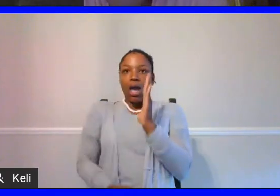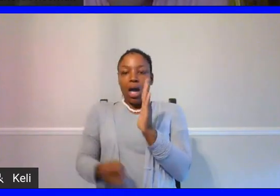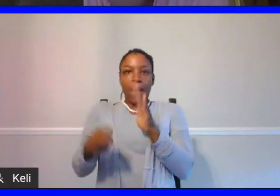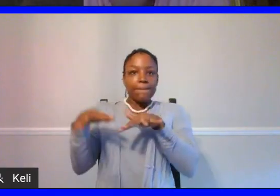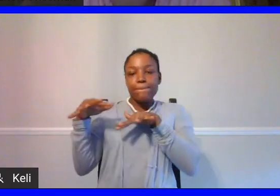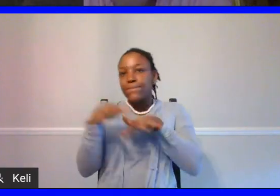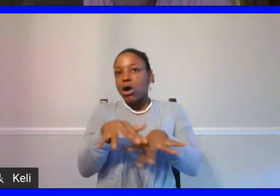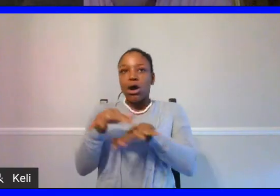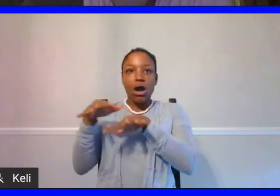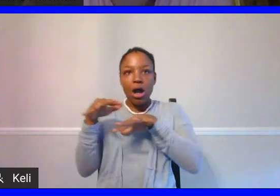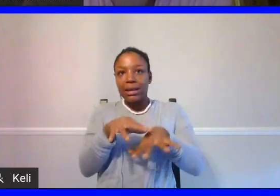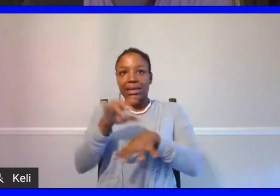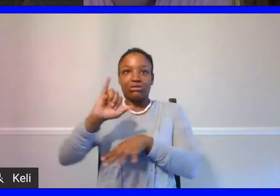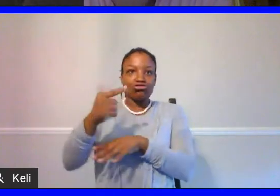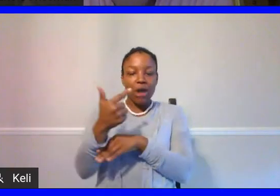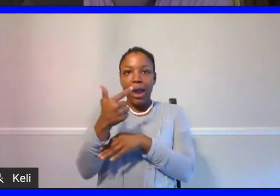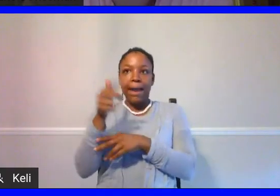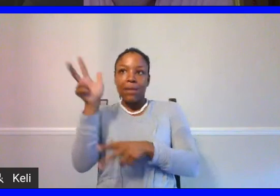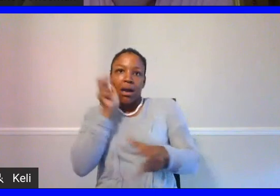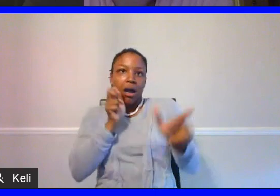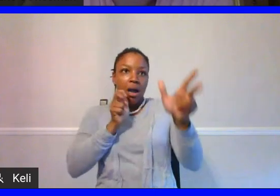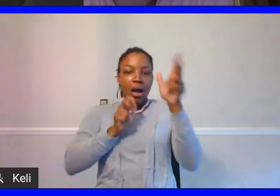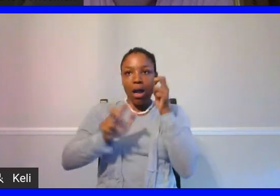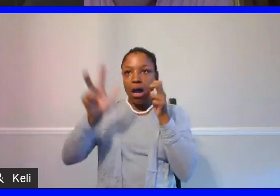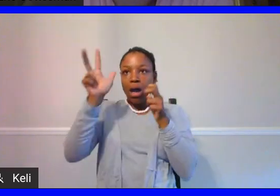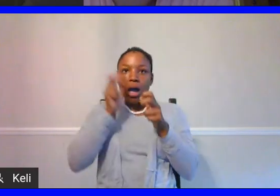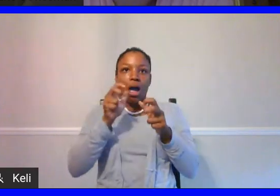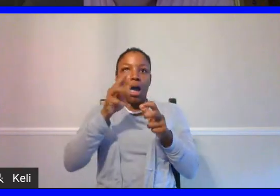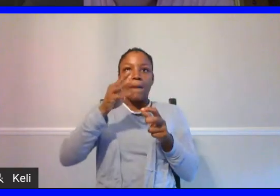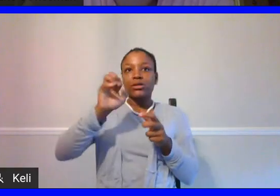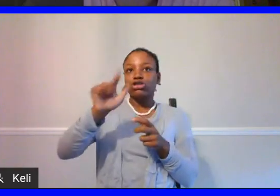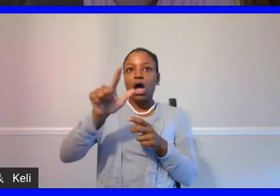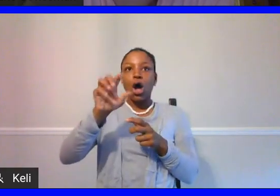Instagram, hearing shout outs to Michelle Obama